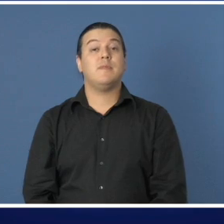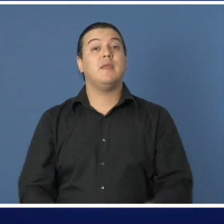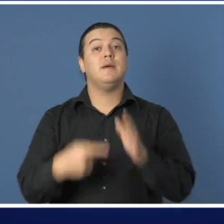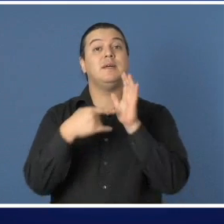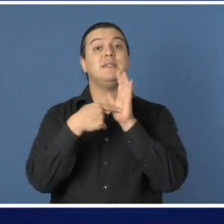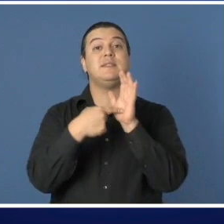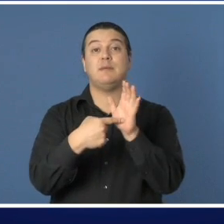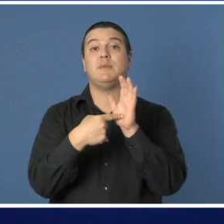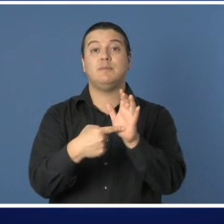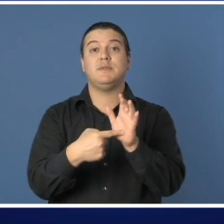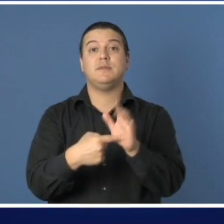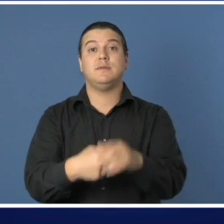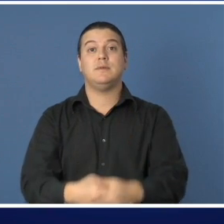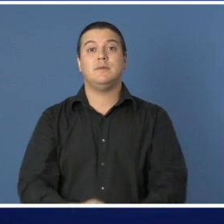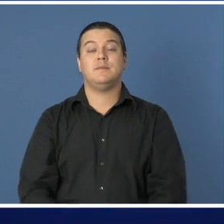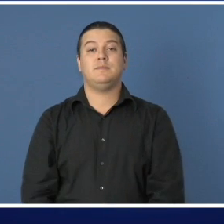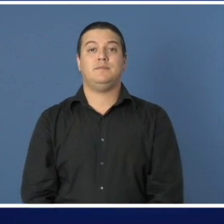Symptoms.